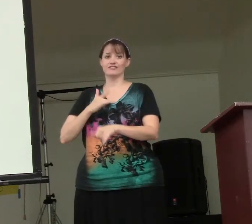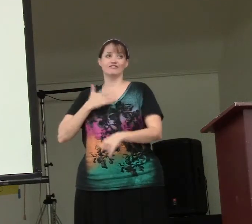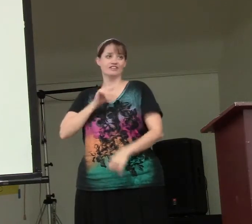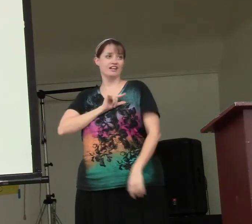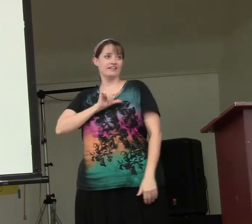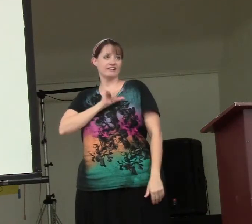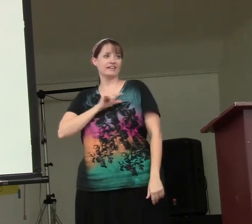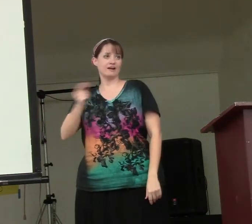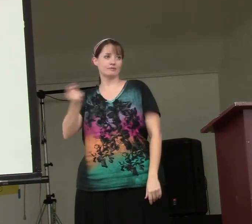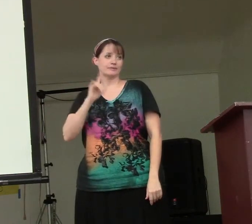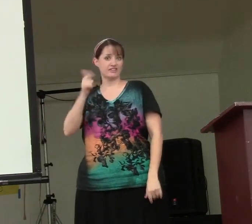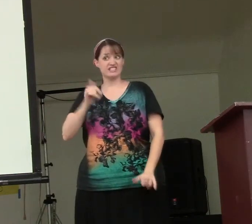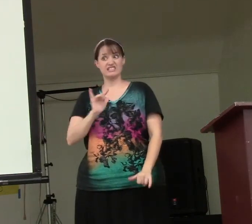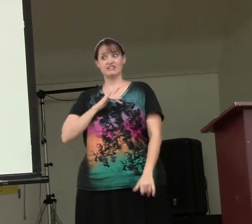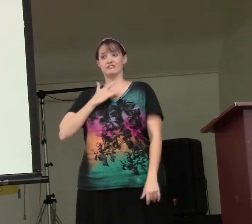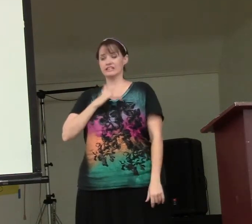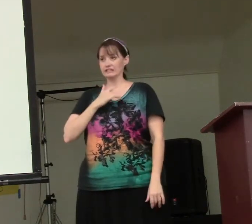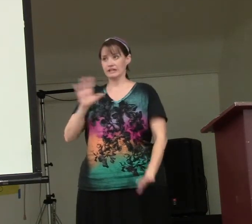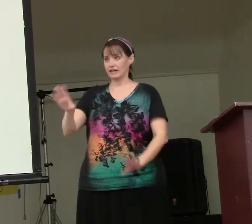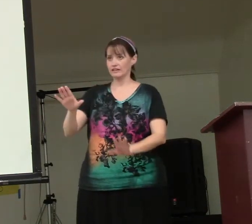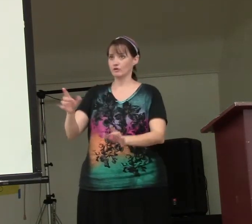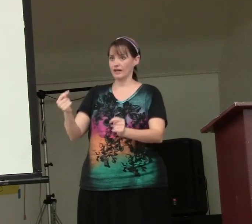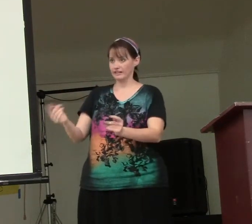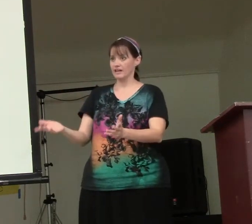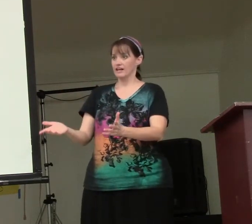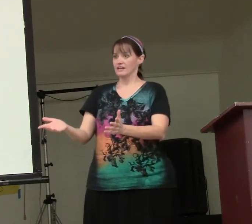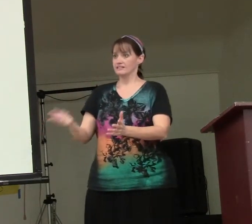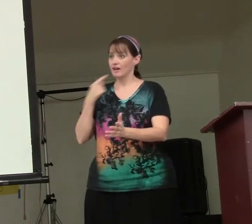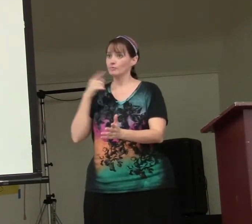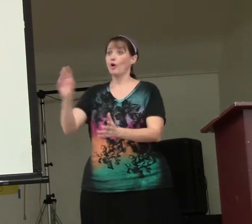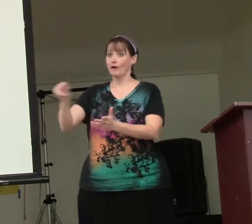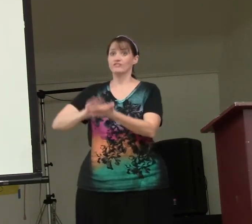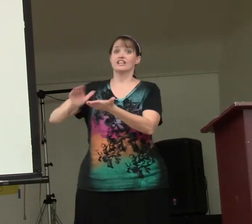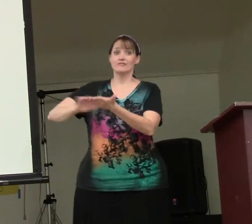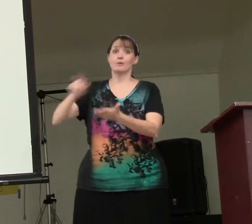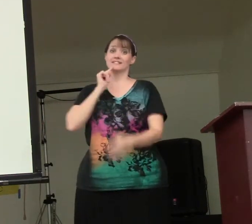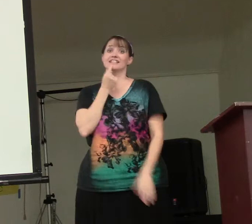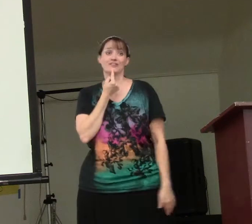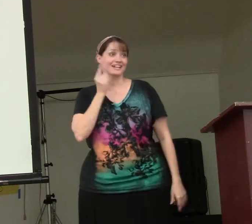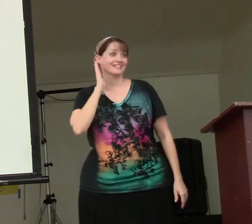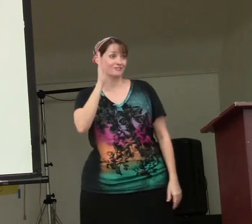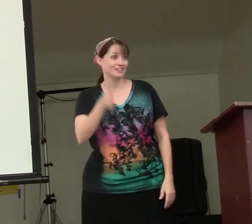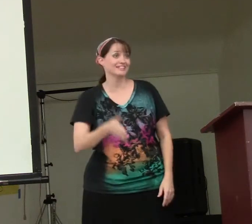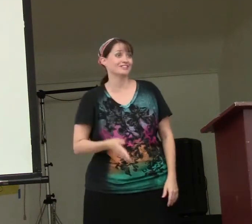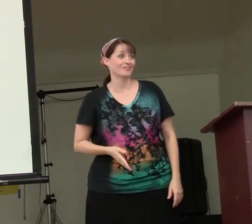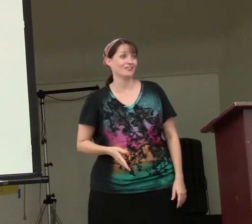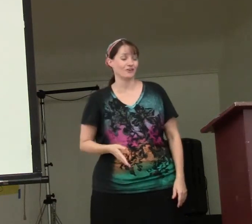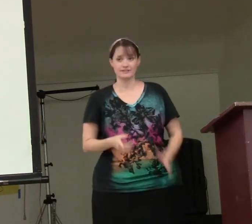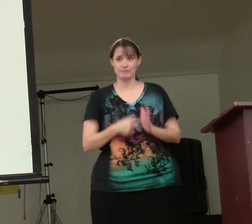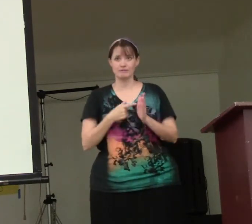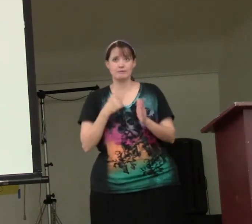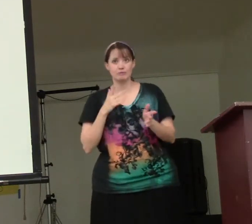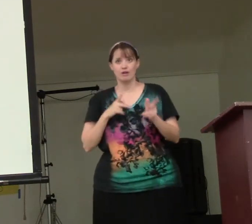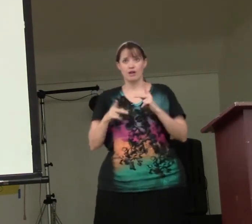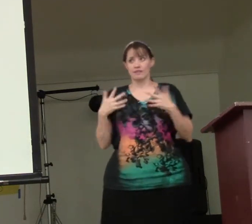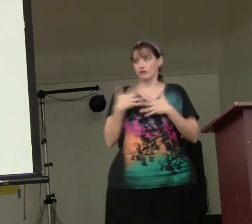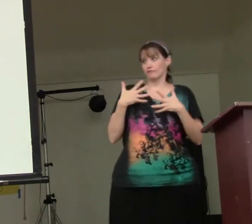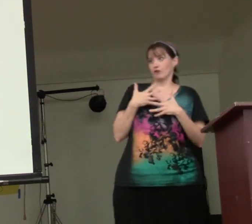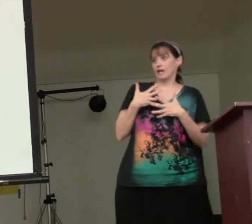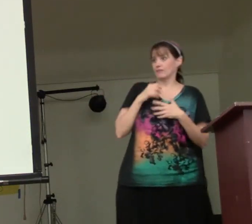feel, they can't do that, and they still feel guilty, and I try and tell them, no, I forgive you, I'm serious, I really do. You know, sometimes people, they're afraid, they